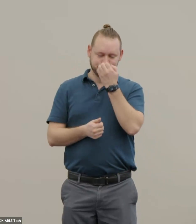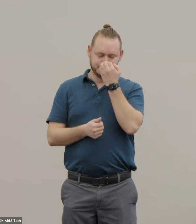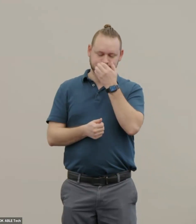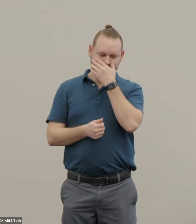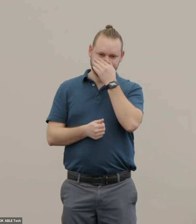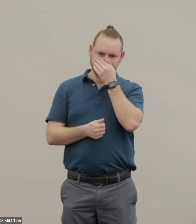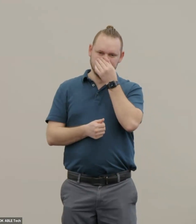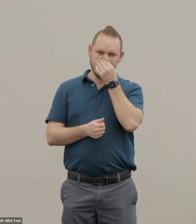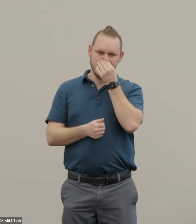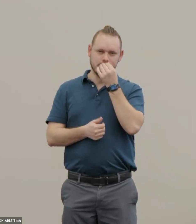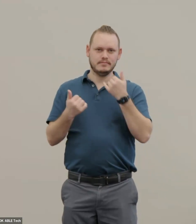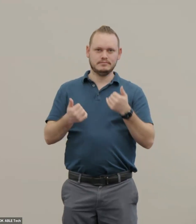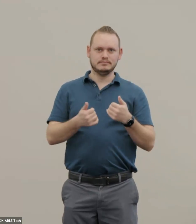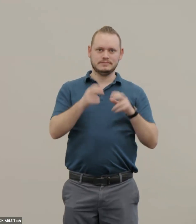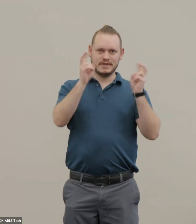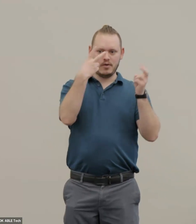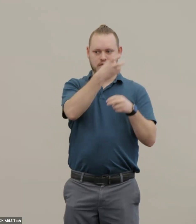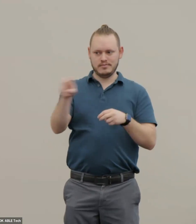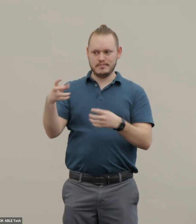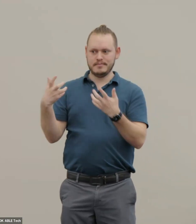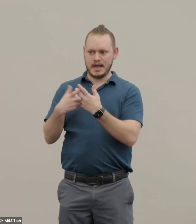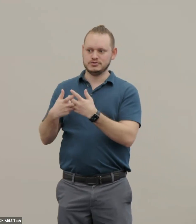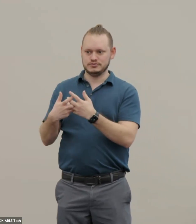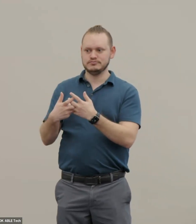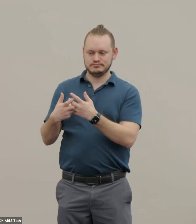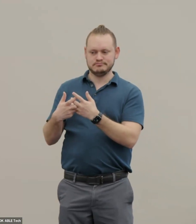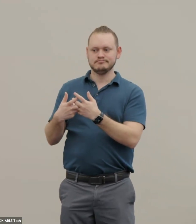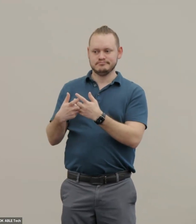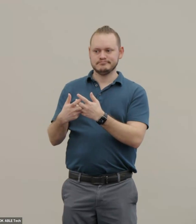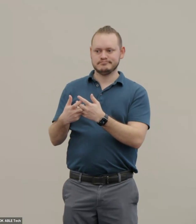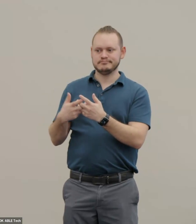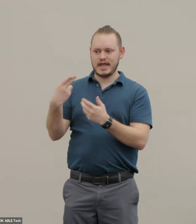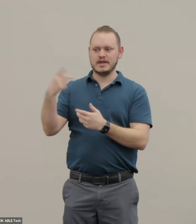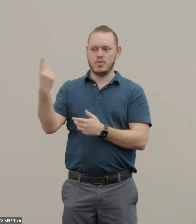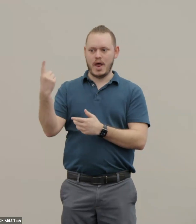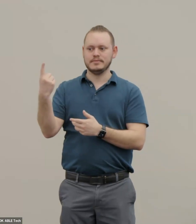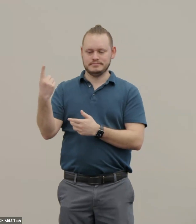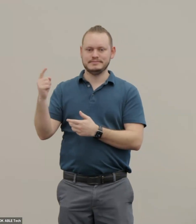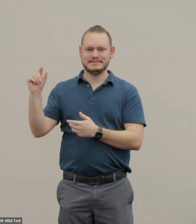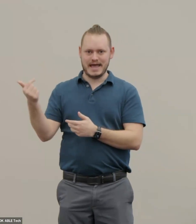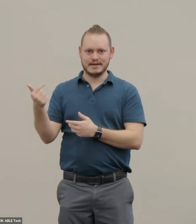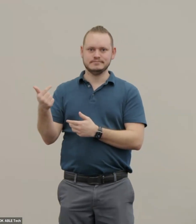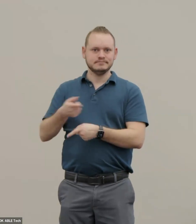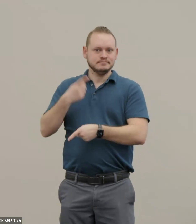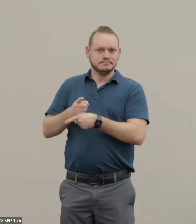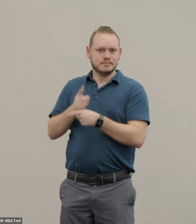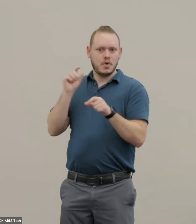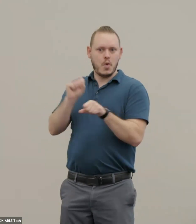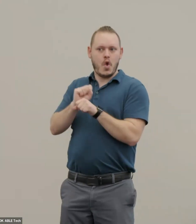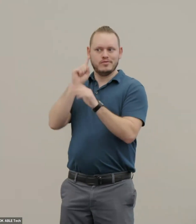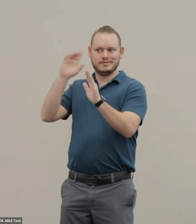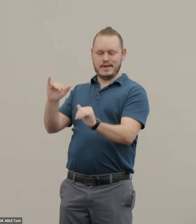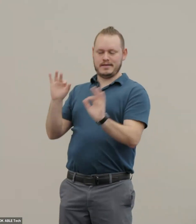the title will map to an H1 tag. So it actually works the way you would expect it to. So if I